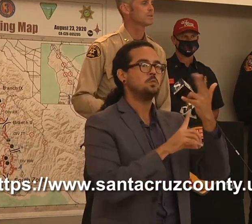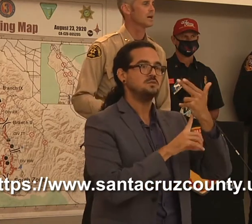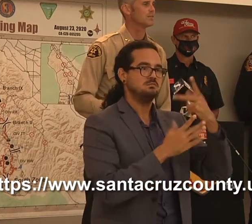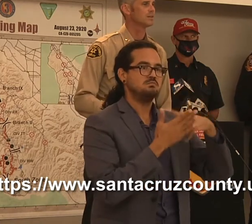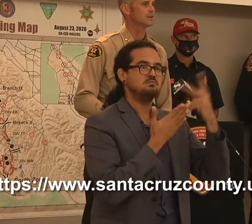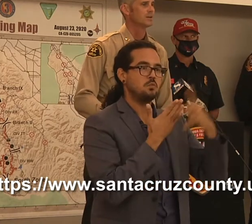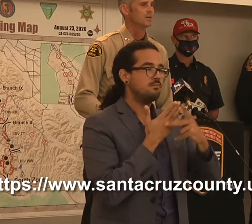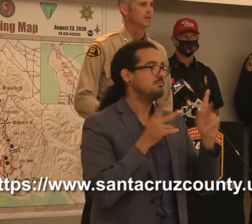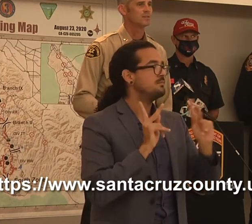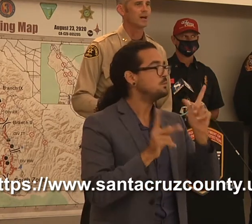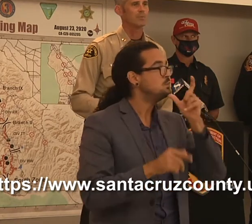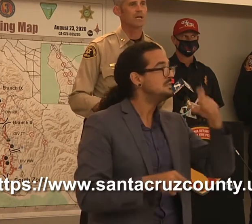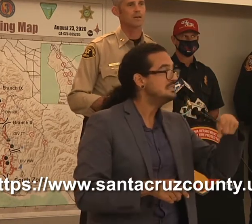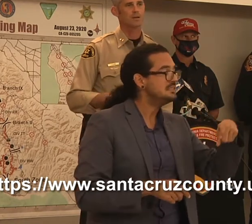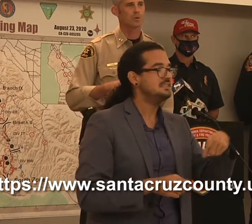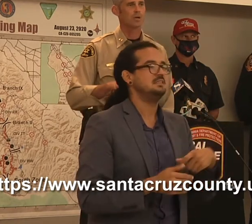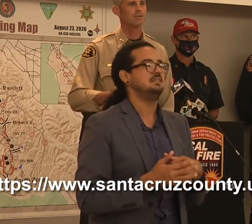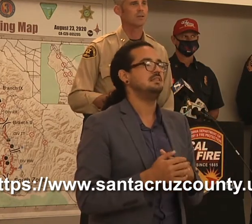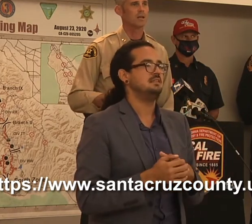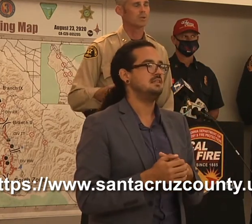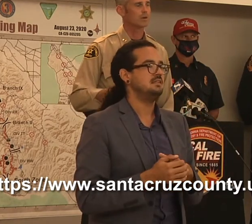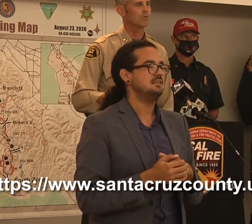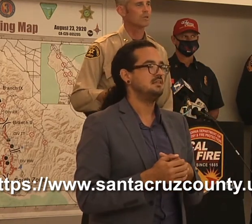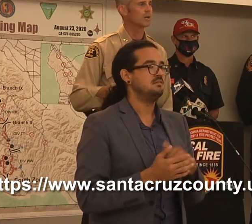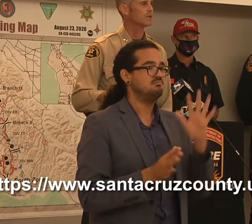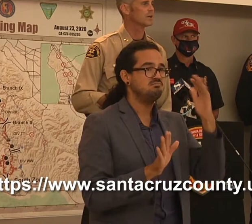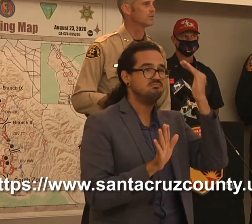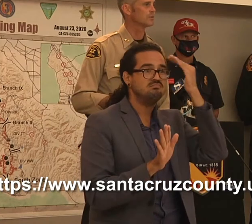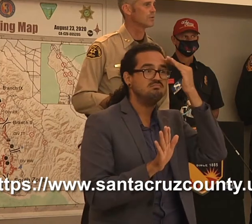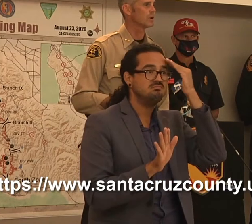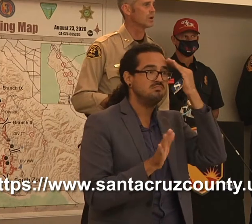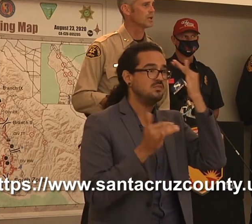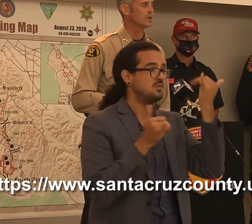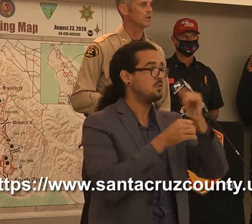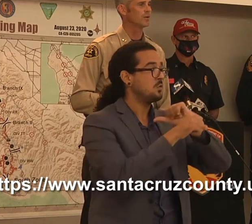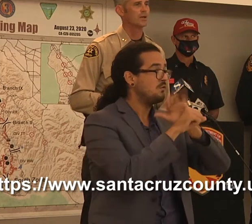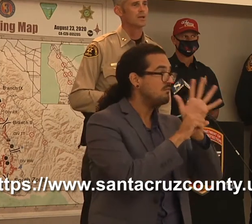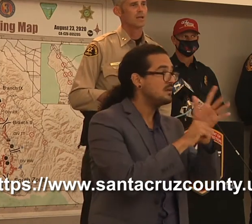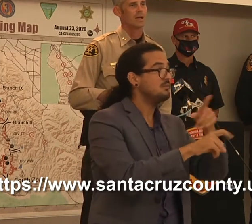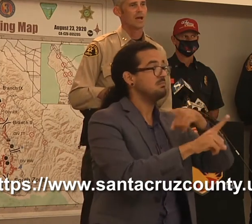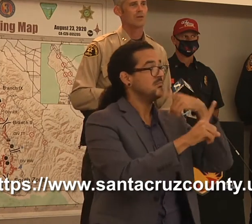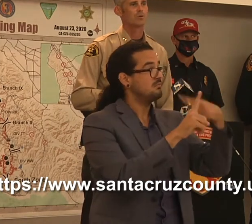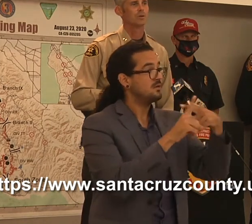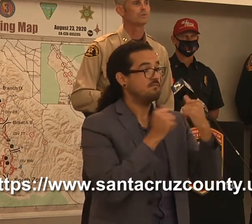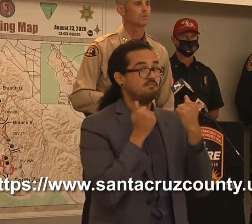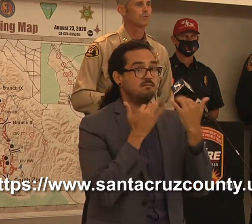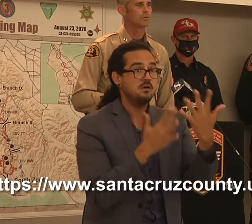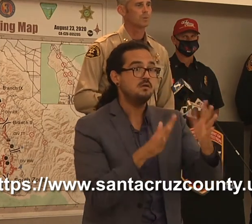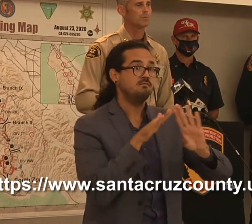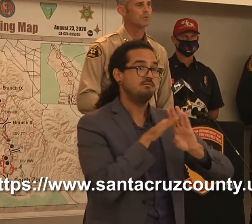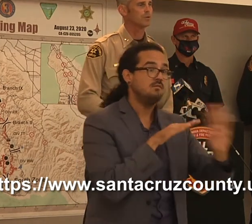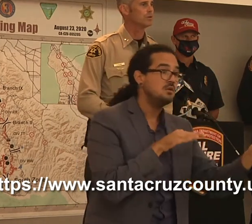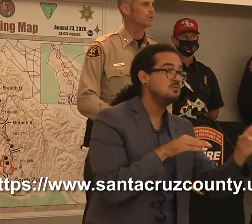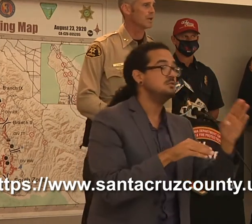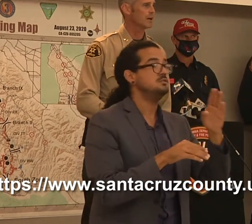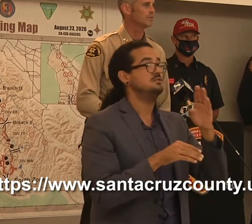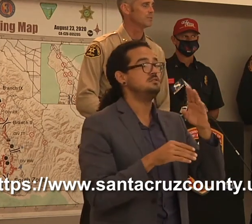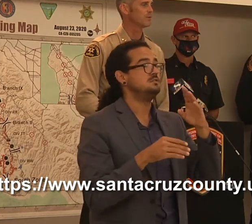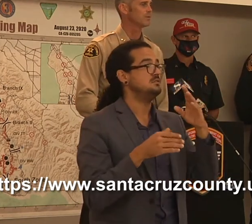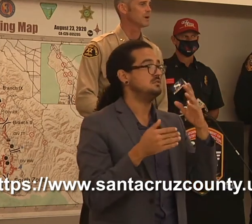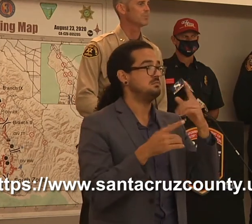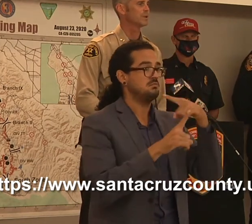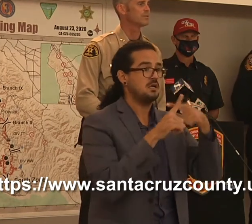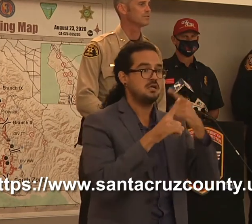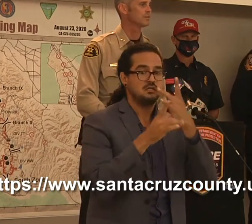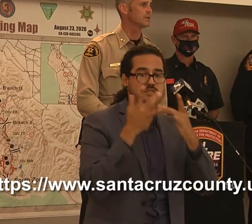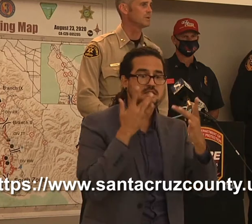because frankly, we can empathize that in a time like we're in today with COVID and everything else that's going on, having resources for people to utilize to be